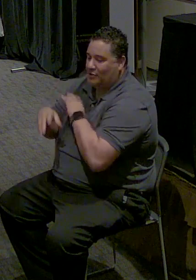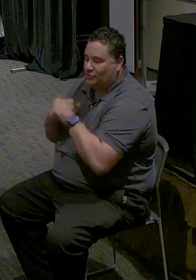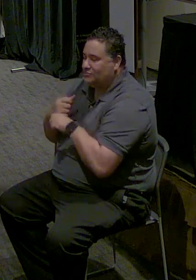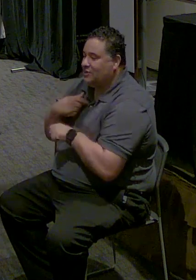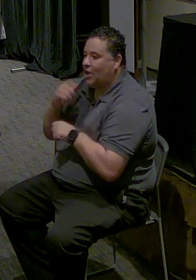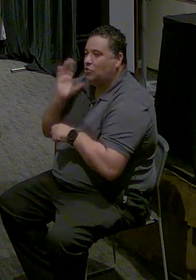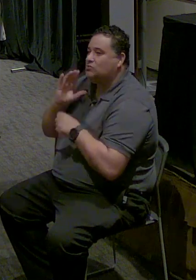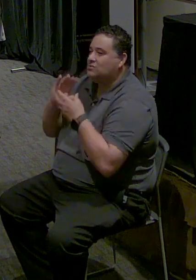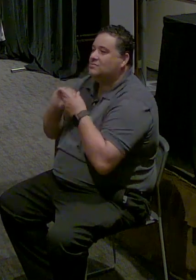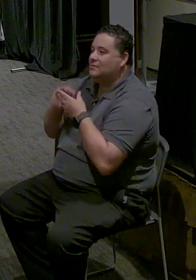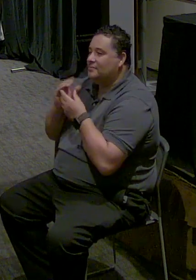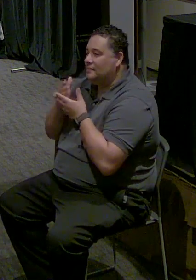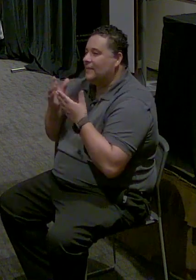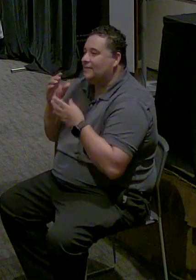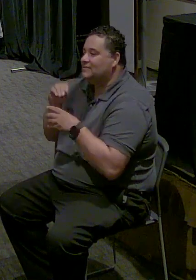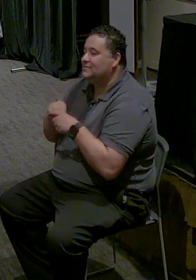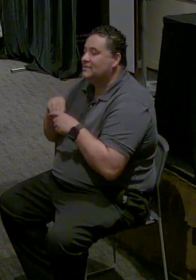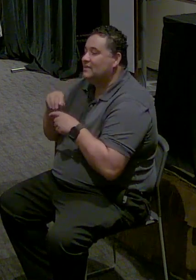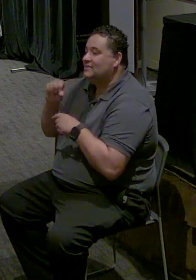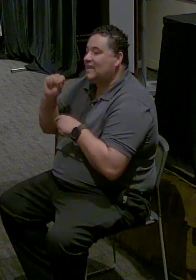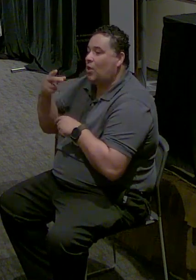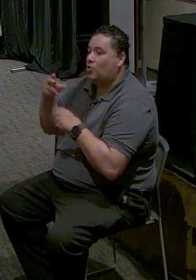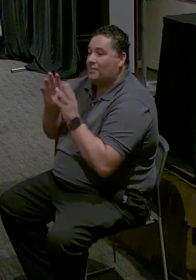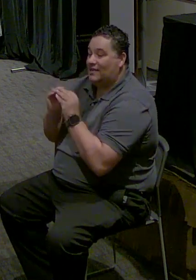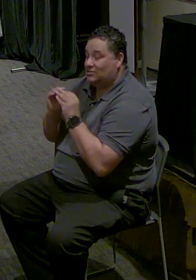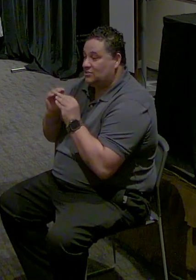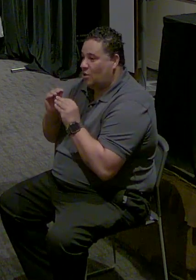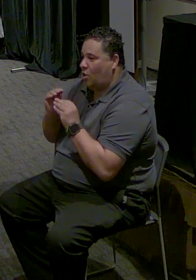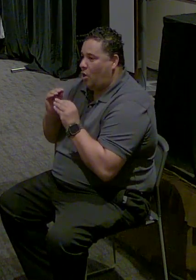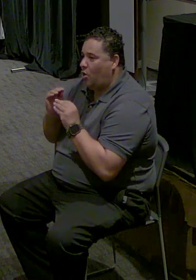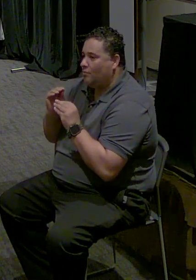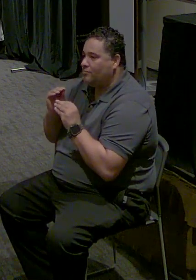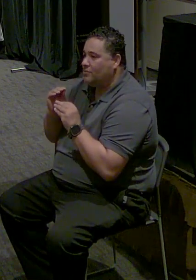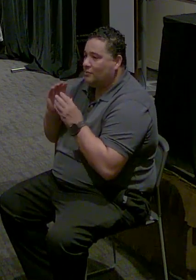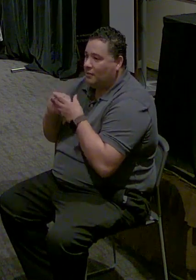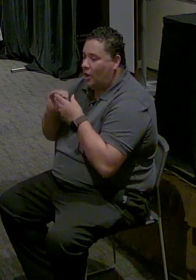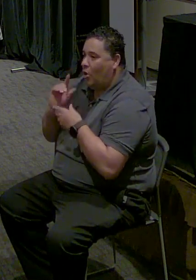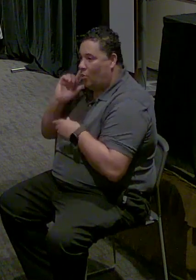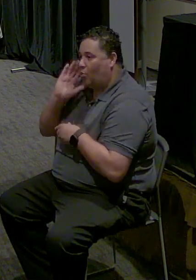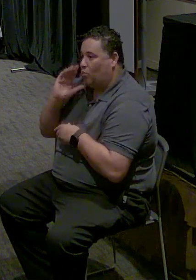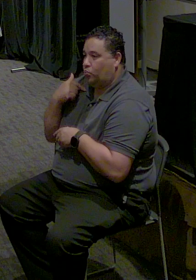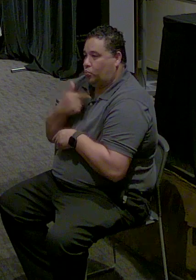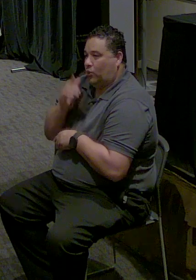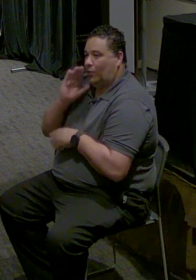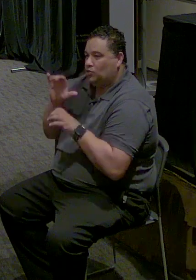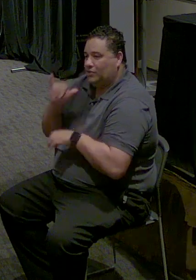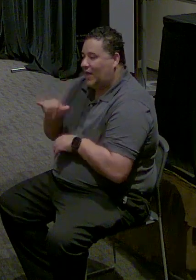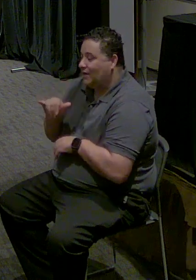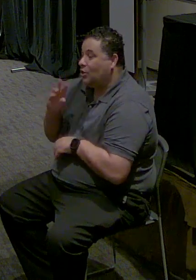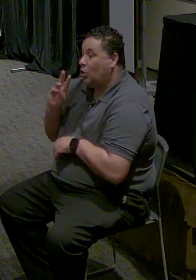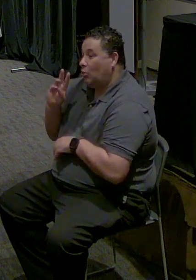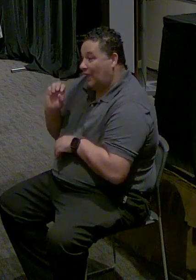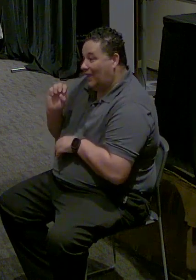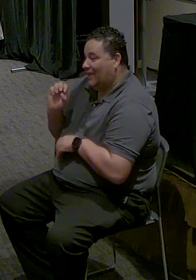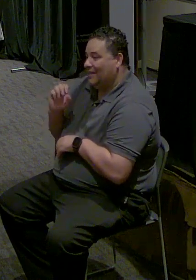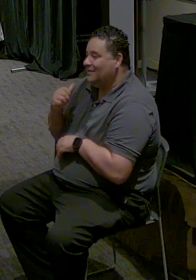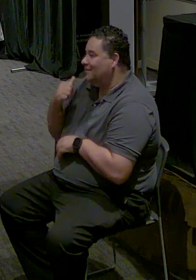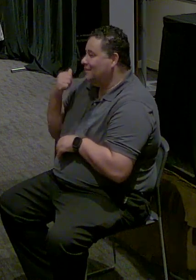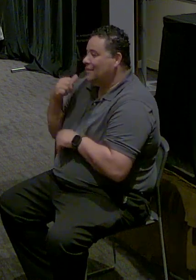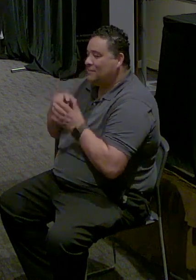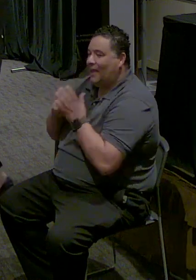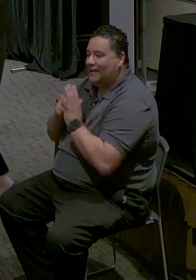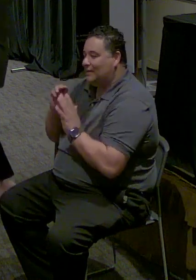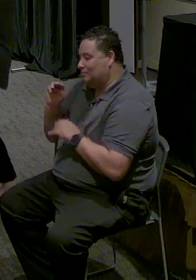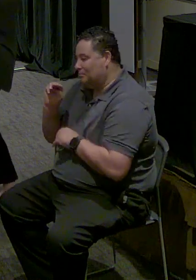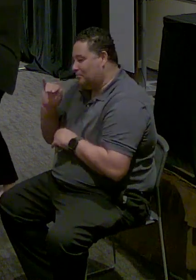say things in stakeholder meetings about, well, we'll do that, and the we was, Misty was the mouse in my pocket. So